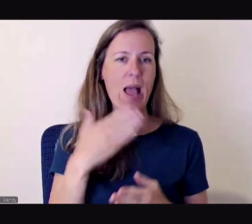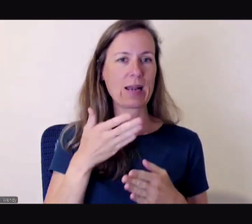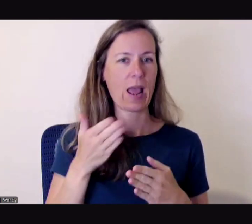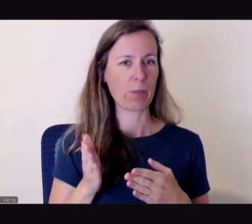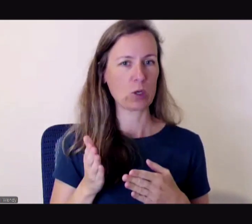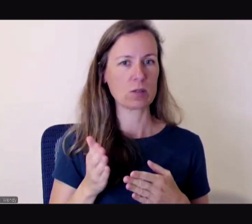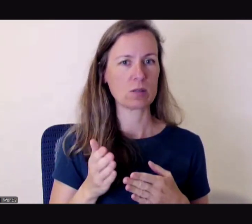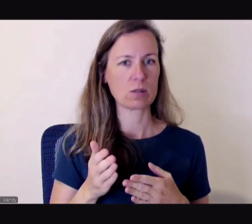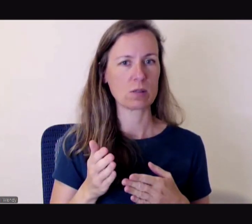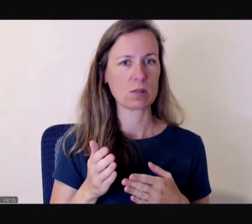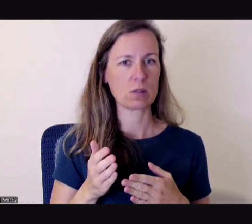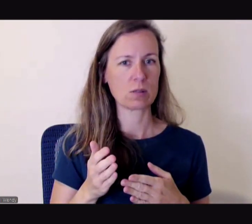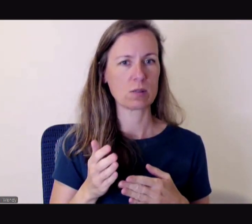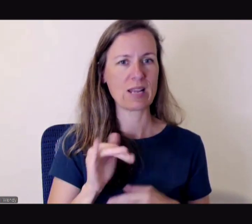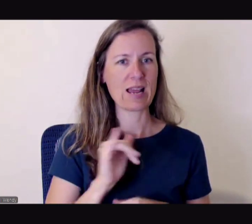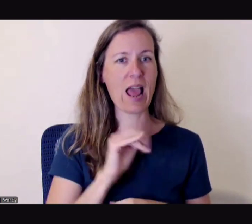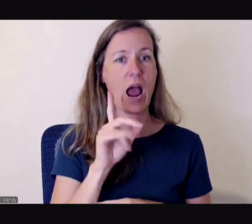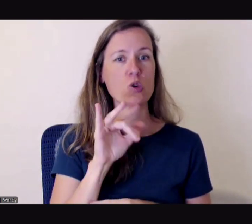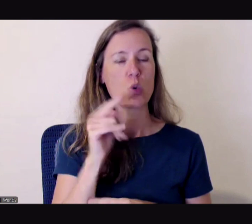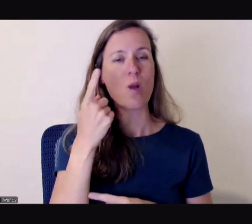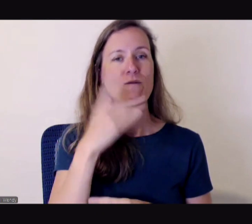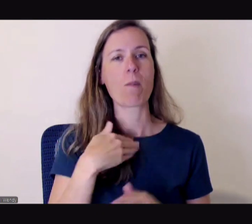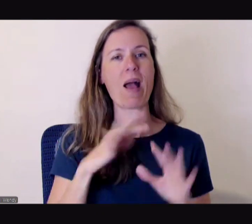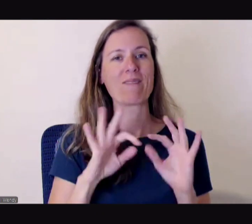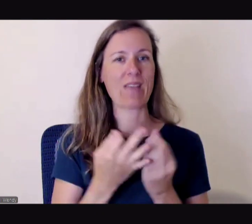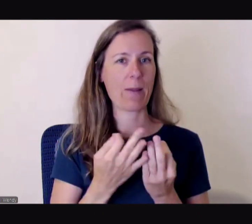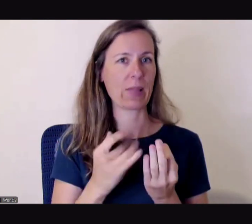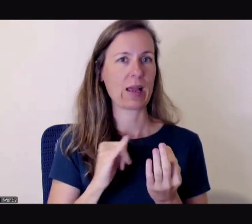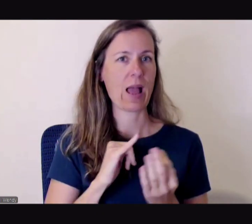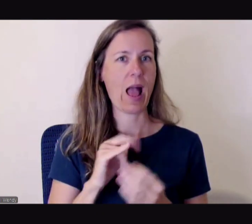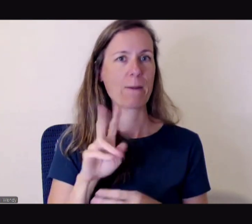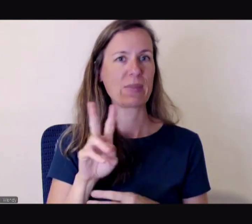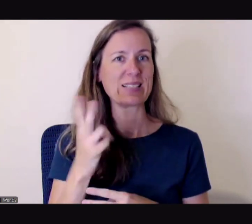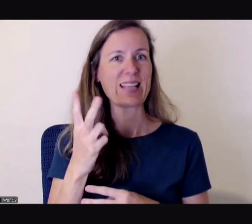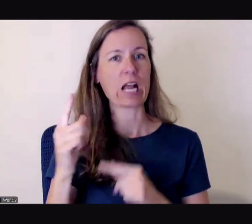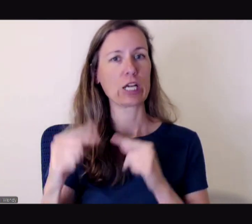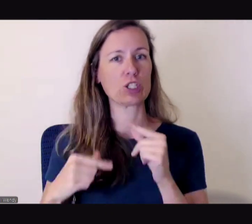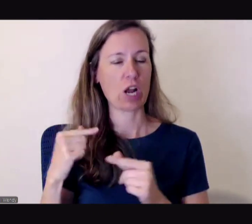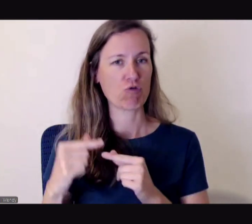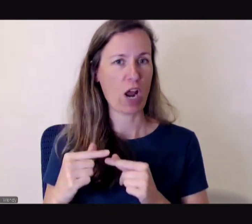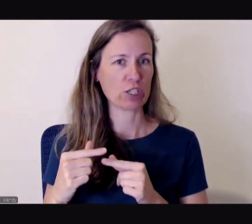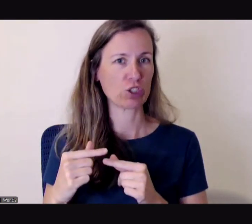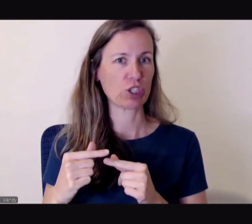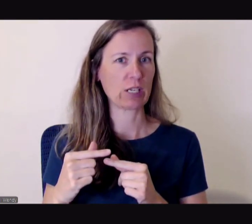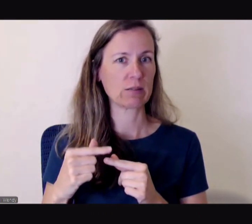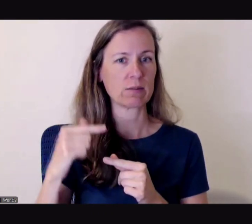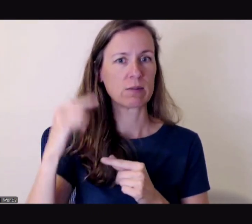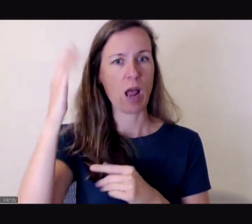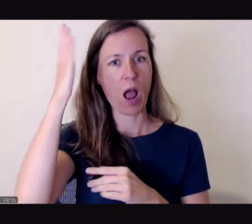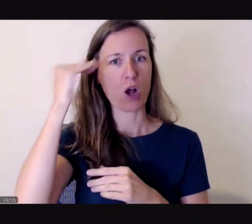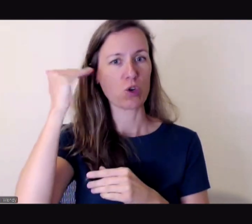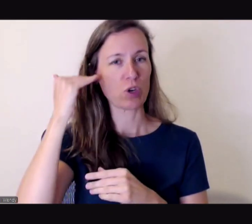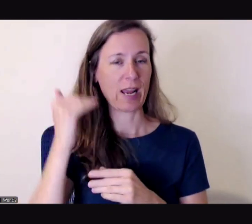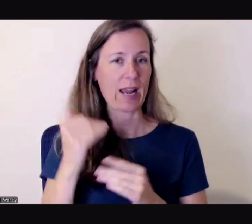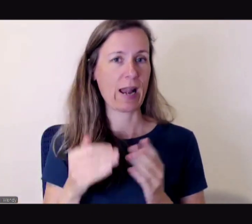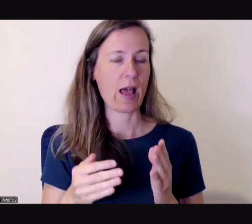I am a second generation Korean American. My parents are immigrants, and right now immigrants are being attacked.